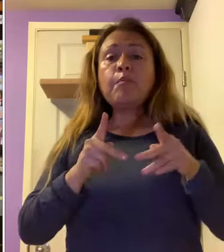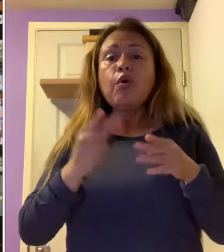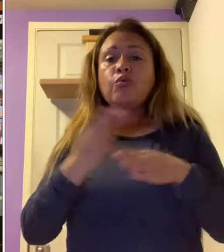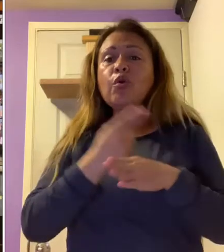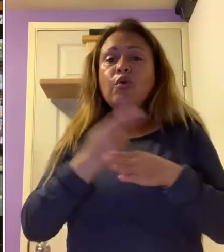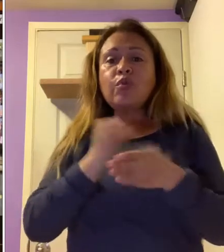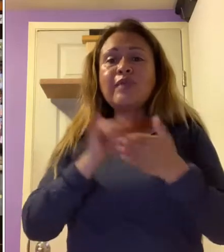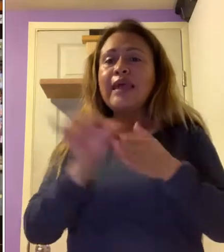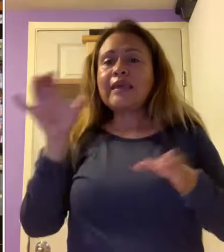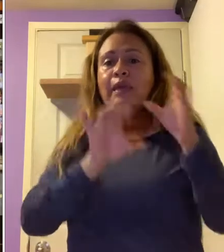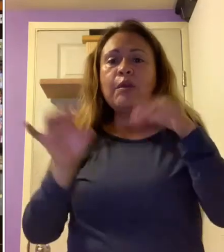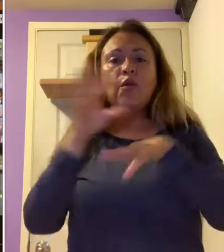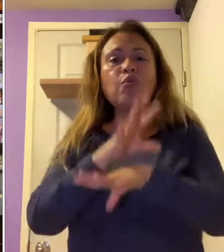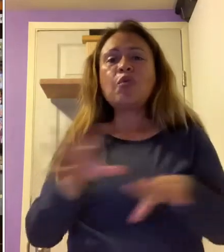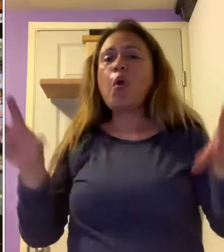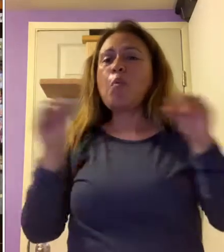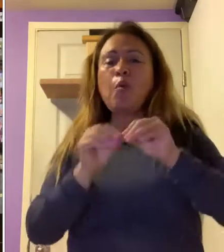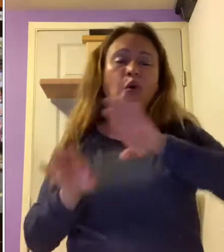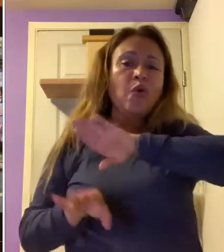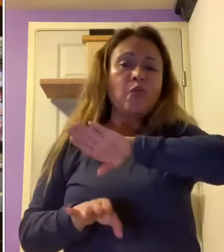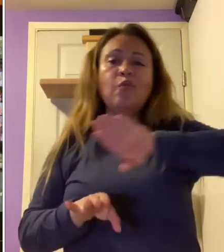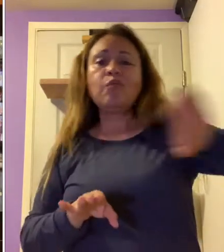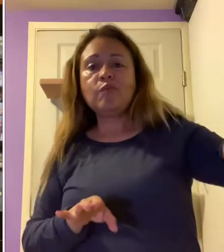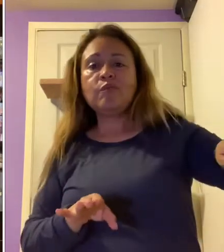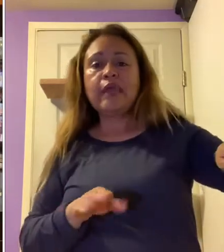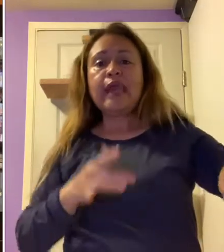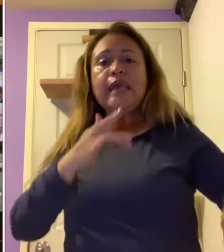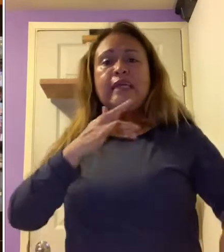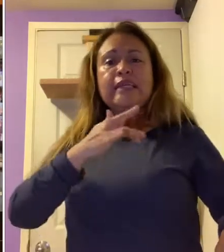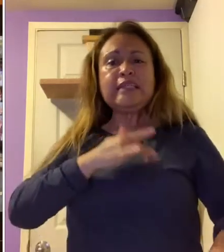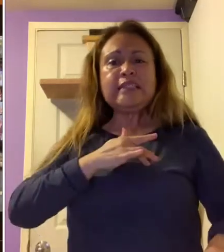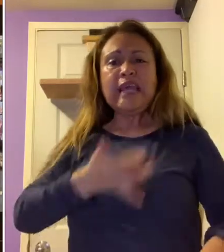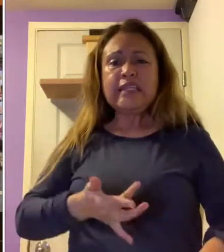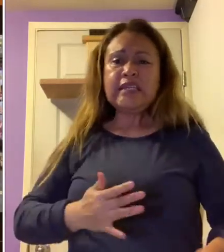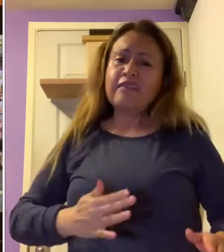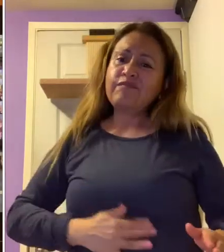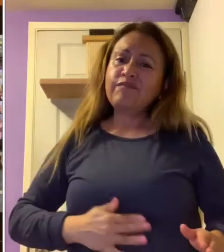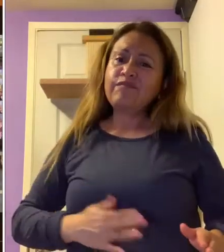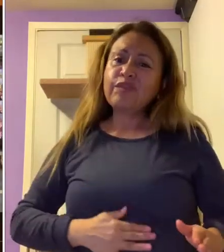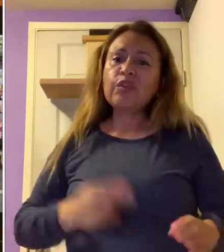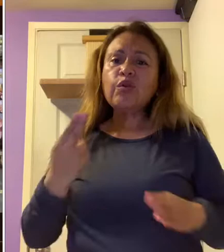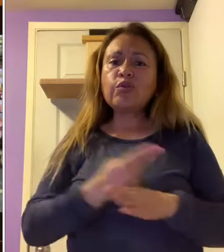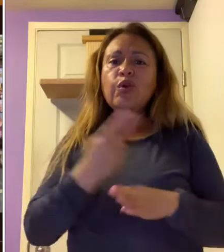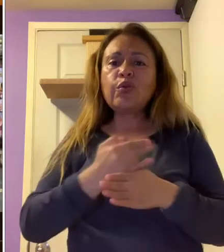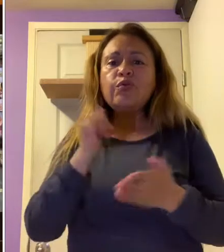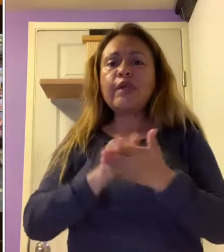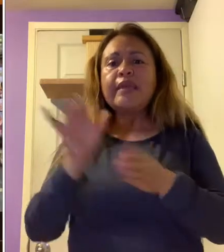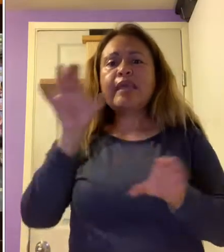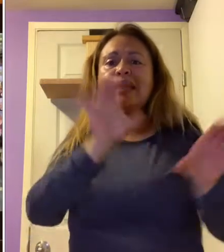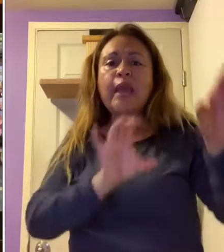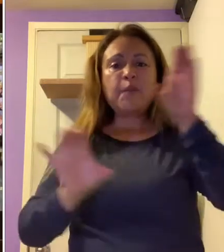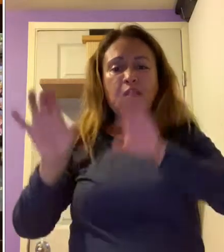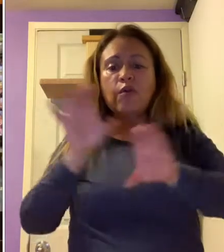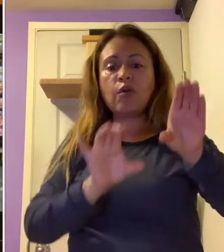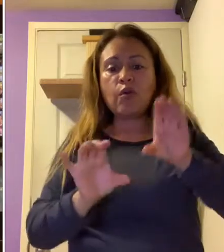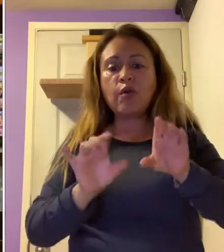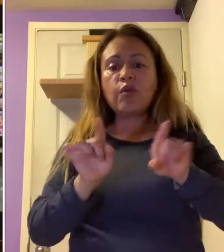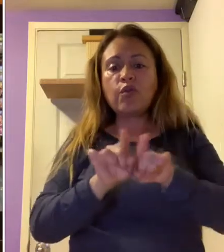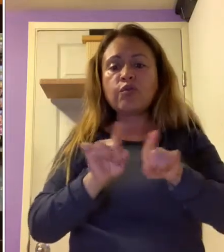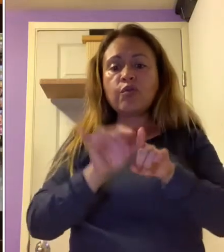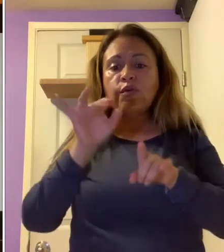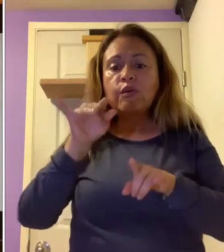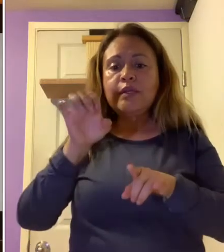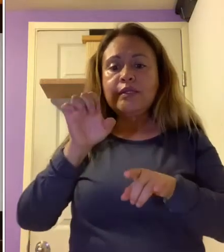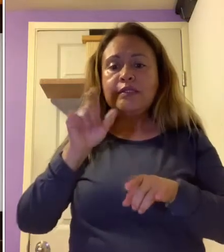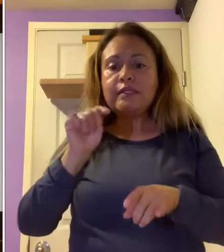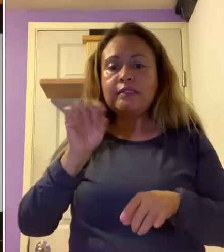people who have eliminated carrageenan from their diet, and they feel a lot better. Especially if you have a sensitive GI or tummy, stay away from that. And they're also